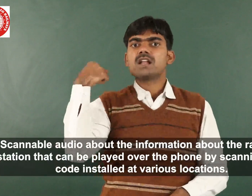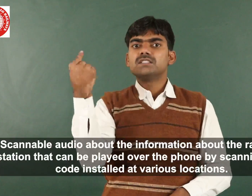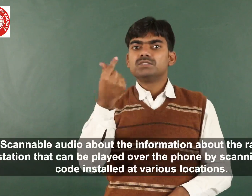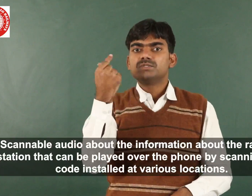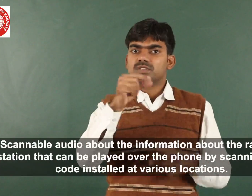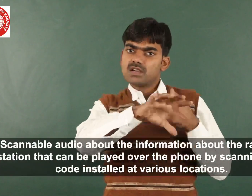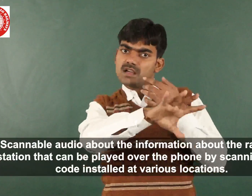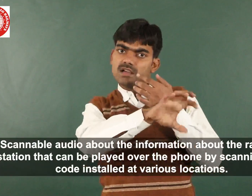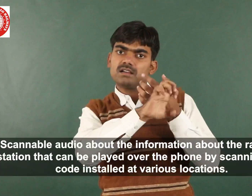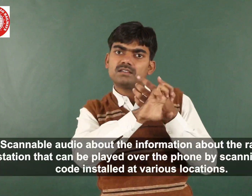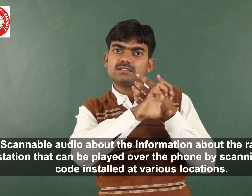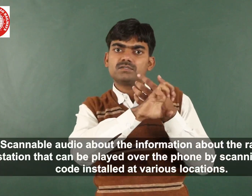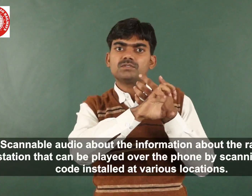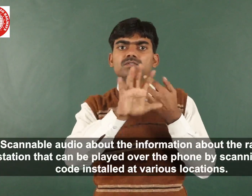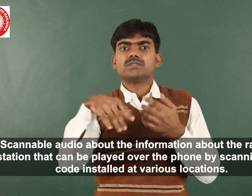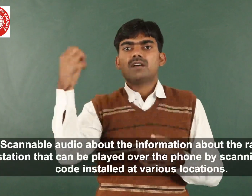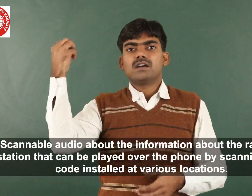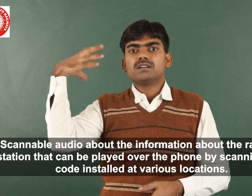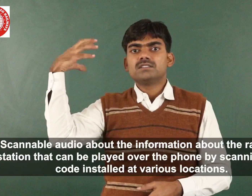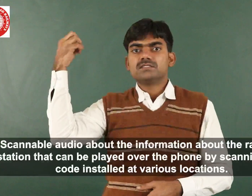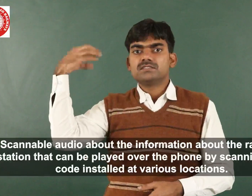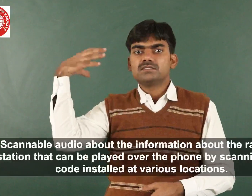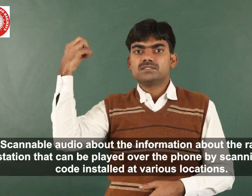scanning the code installed at various locations.